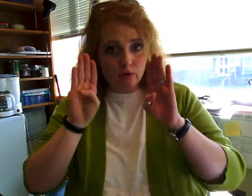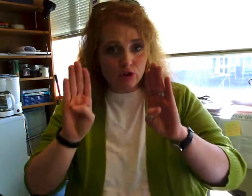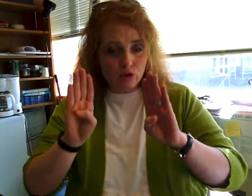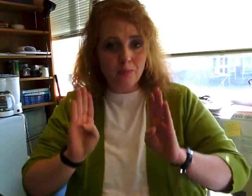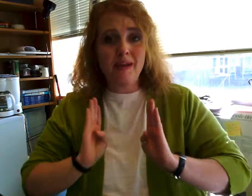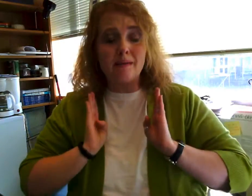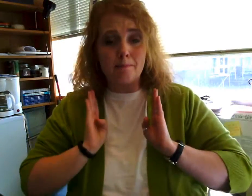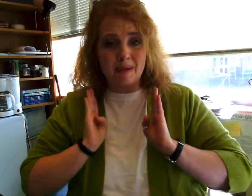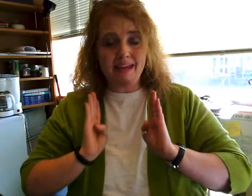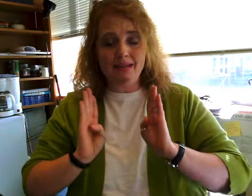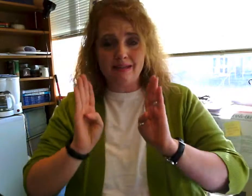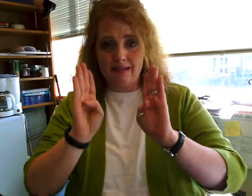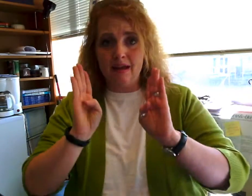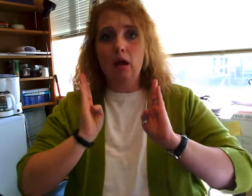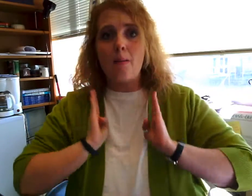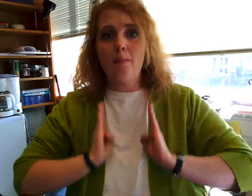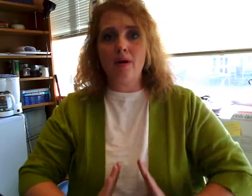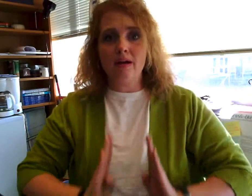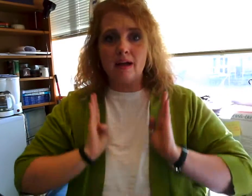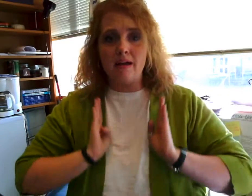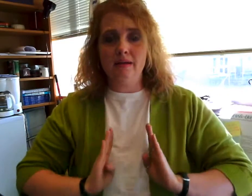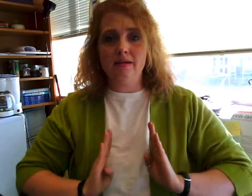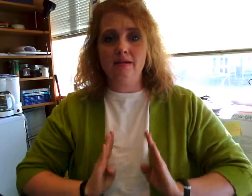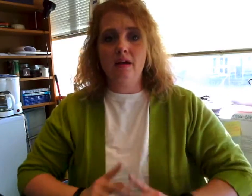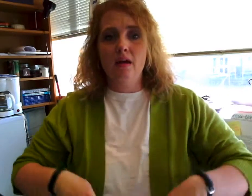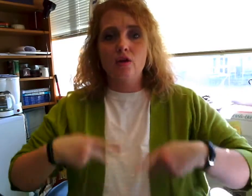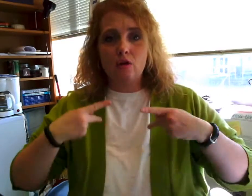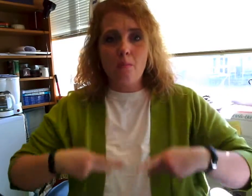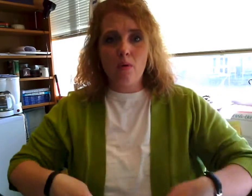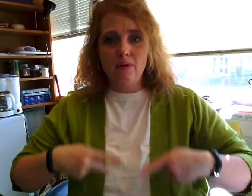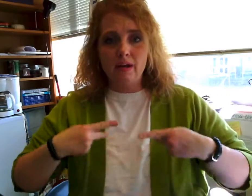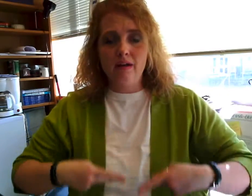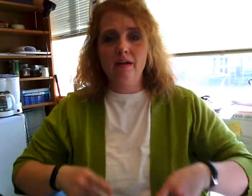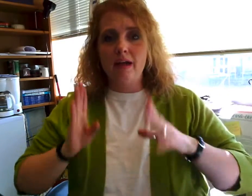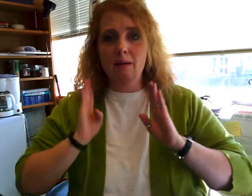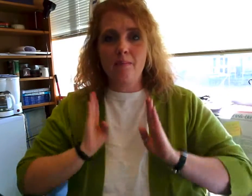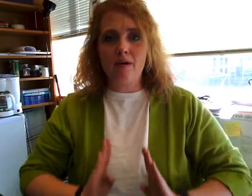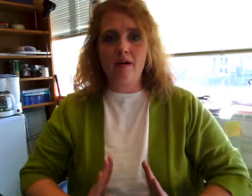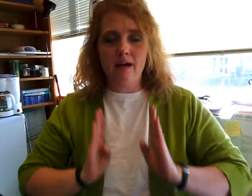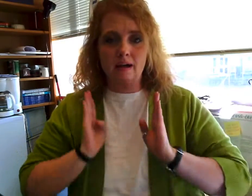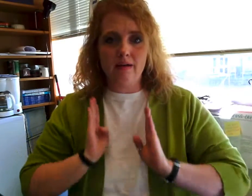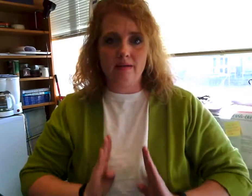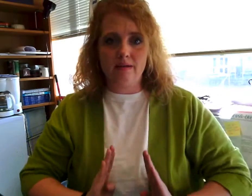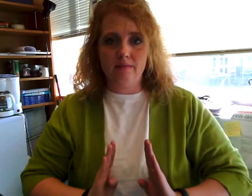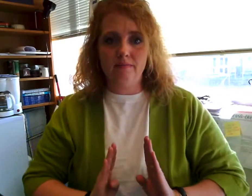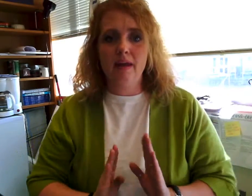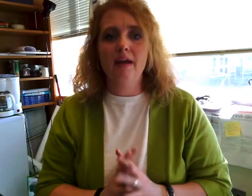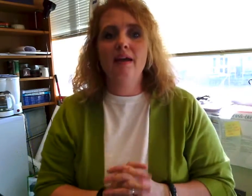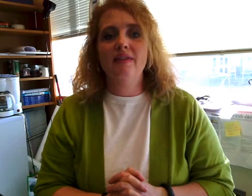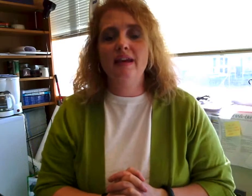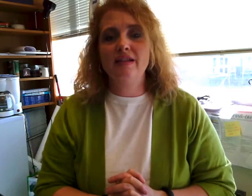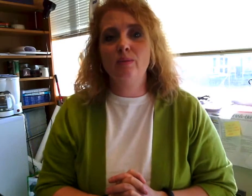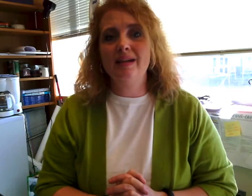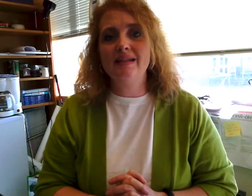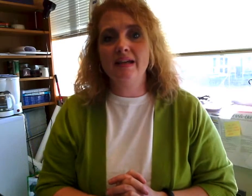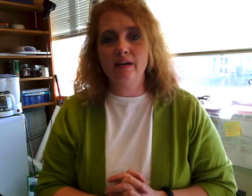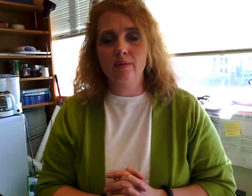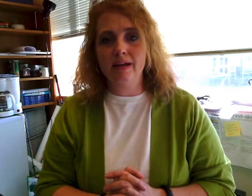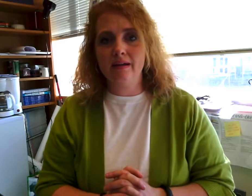with two B's, bronchitis. Pneumonia and bronchitis. The next one is